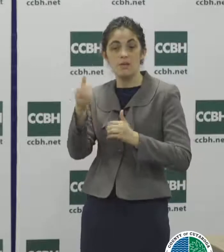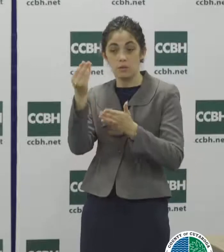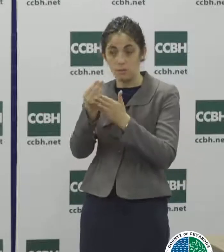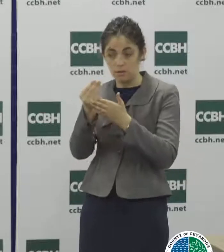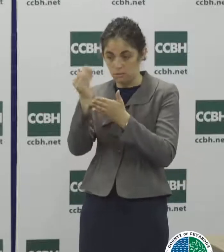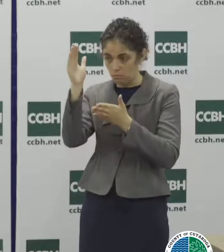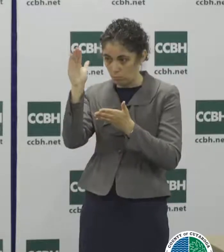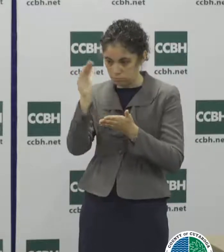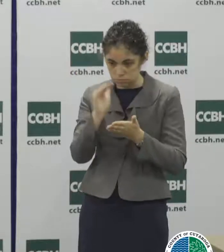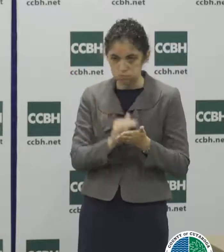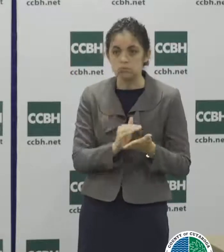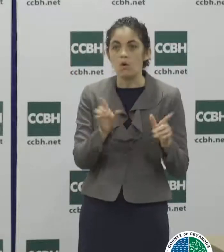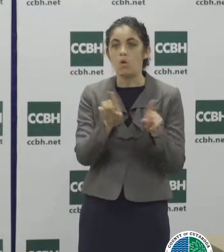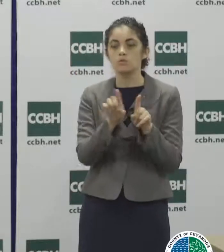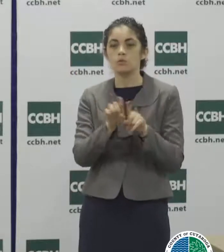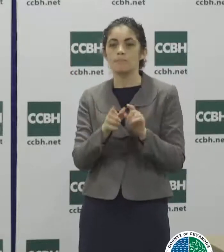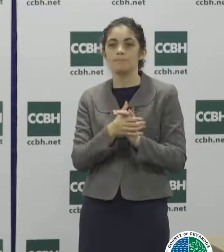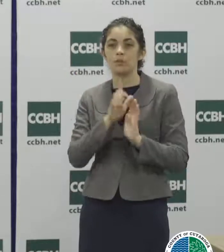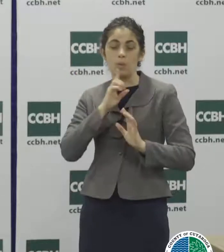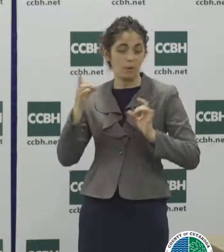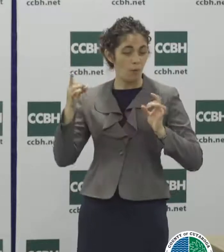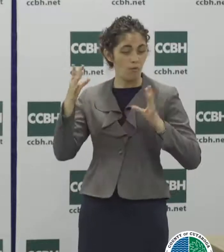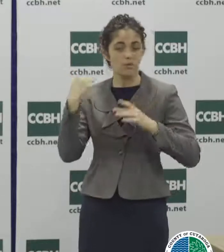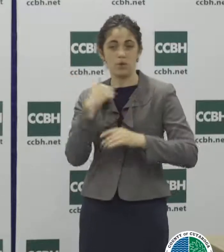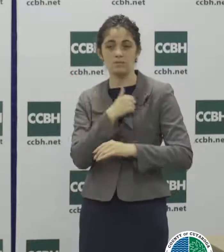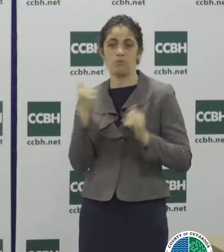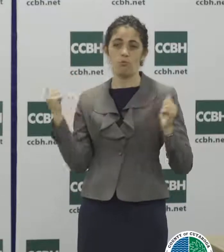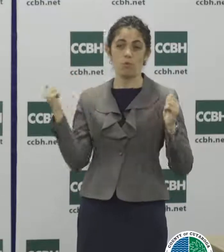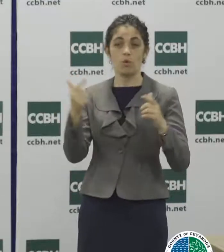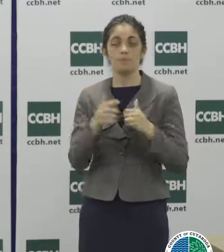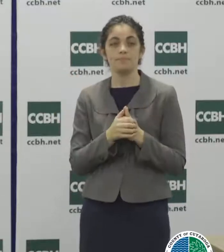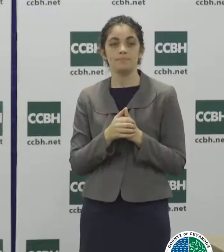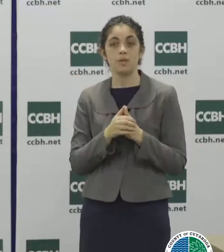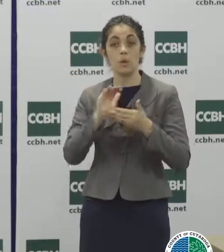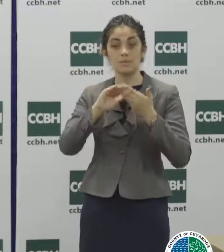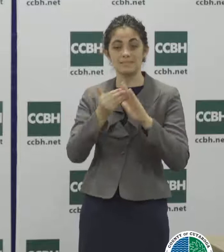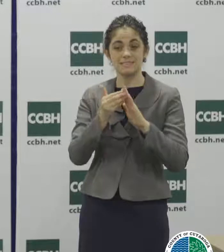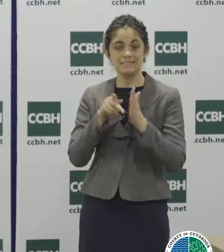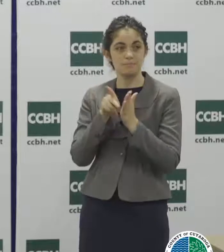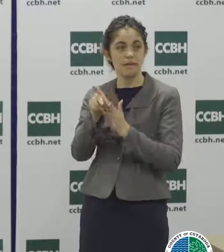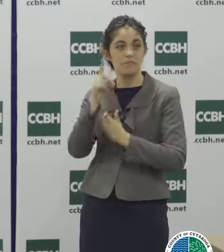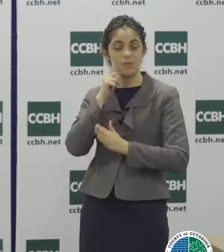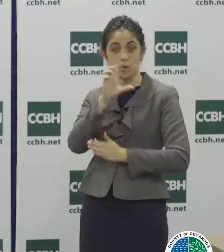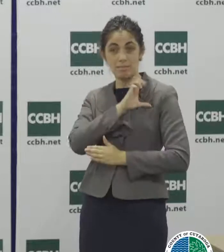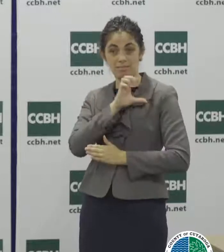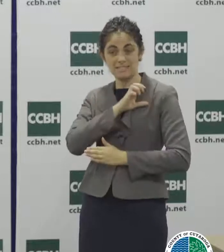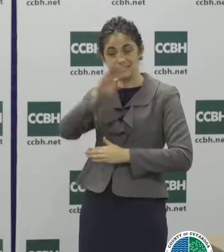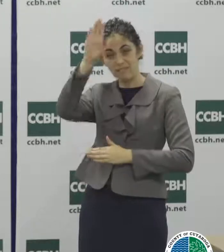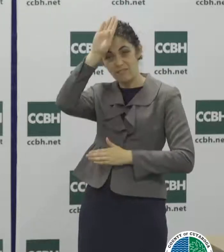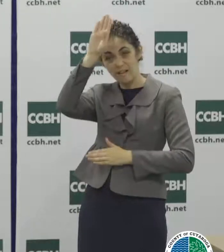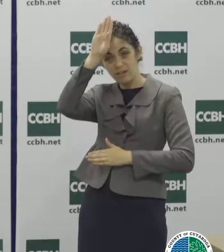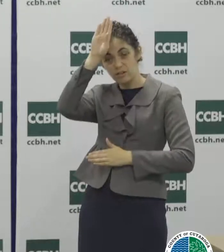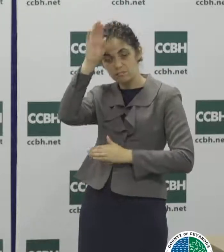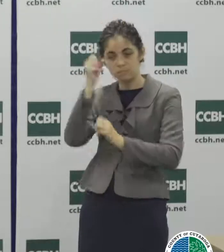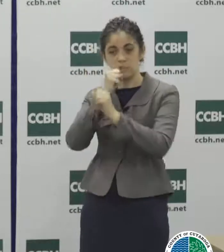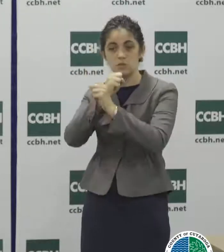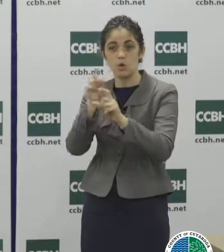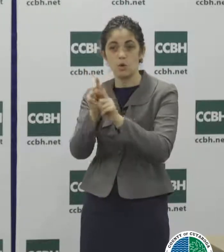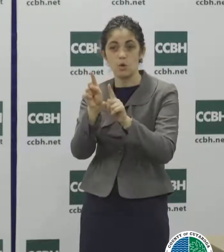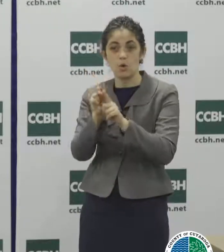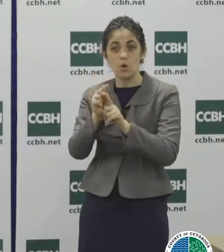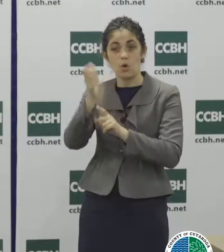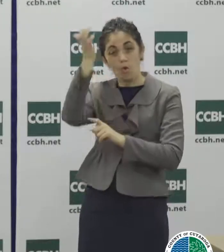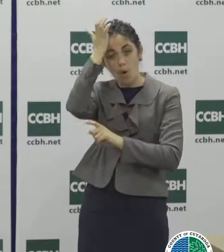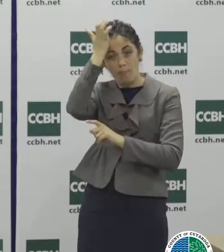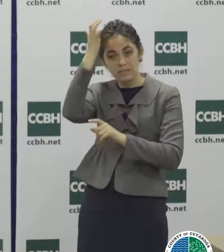plummet as well. That's bad for all of us, because our cities pay for police and fire protection, they pay for